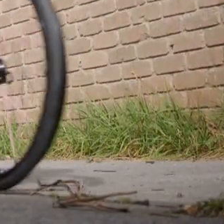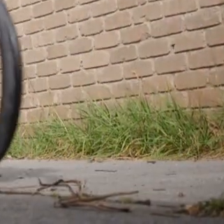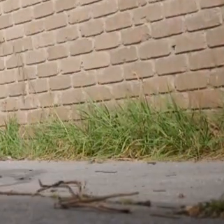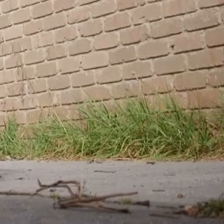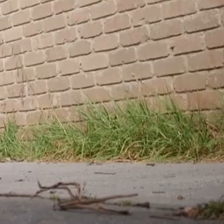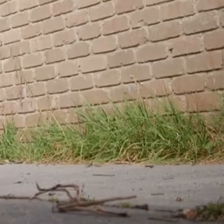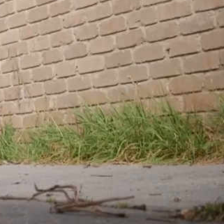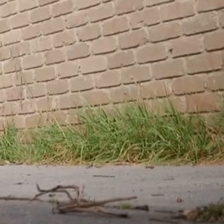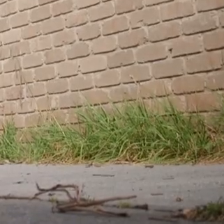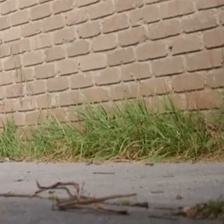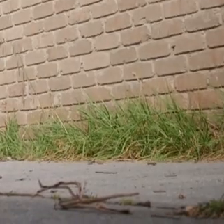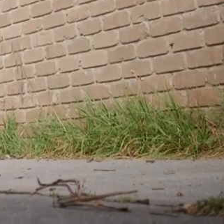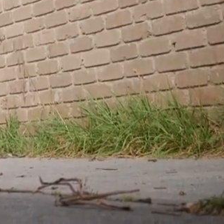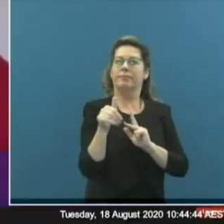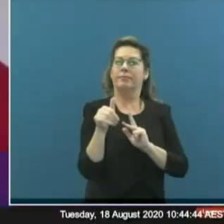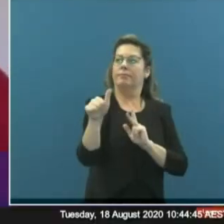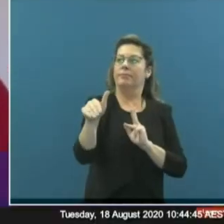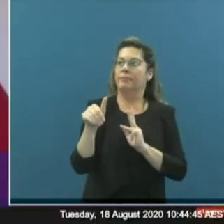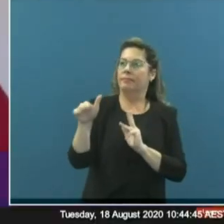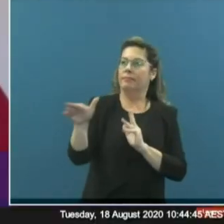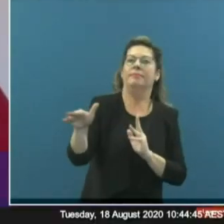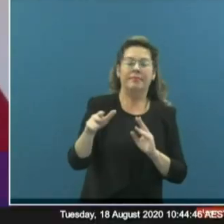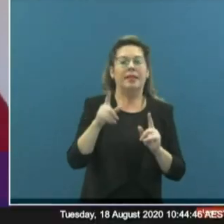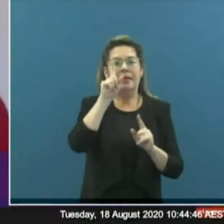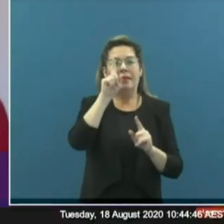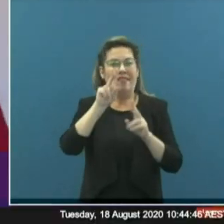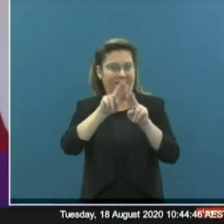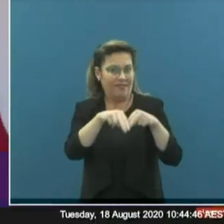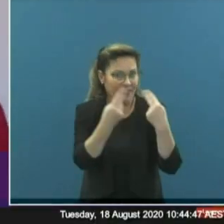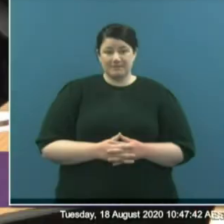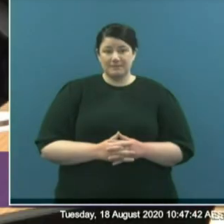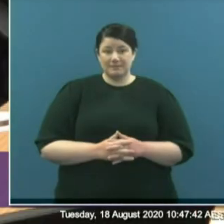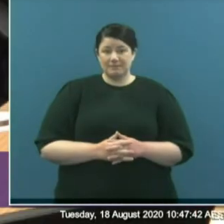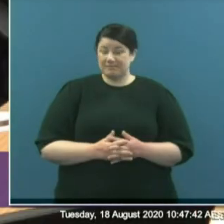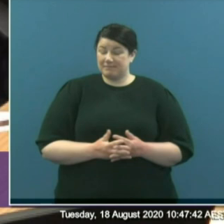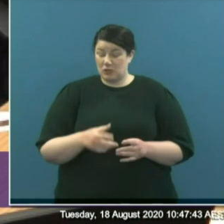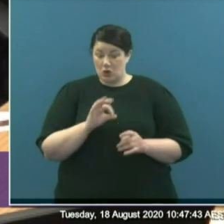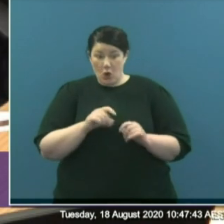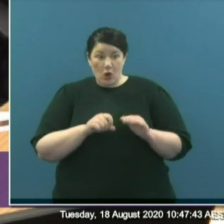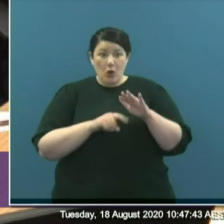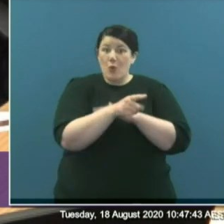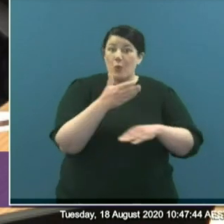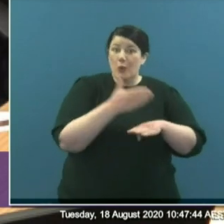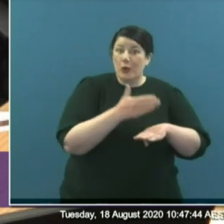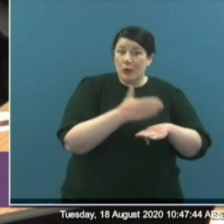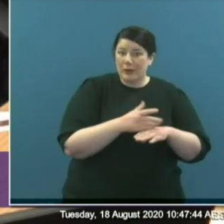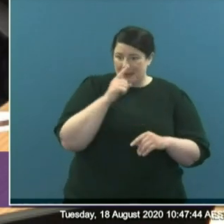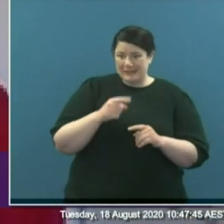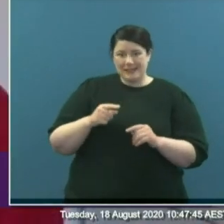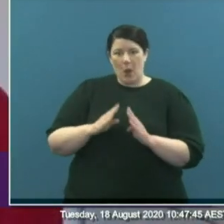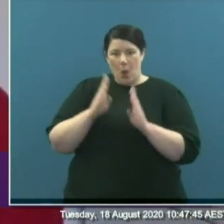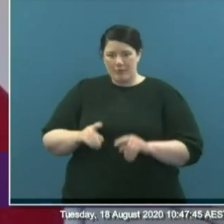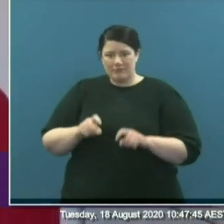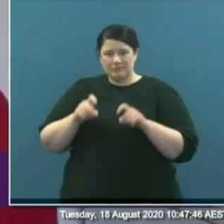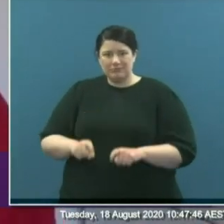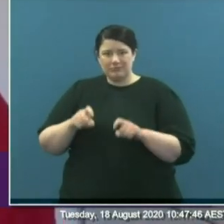the Royal Commission to highlight the struggles faced by some women during lockdown. You're no longer in a space where you're away from the home